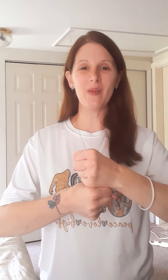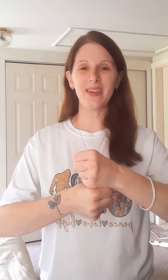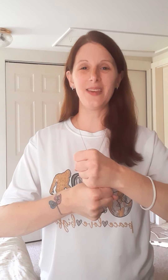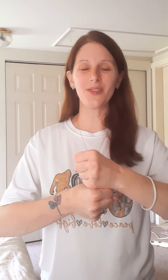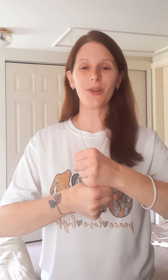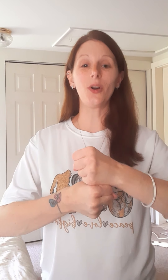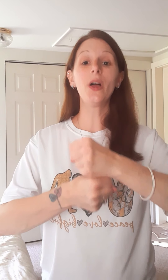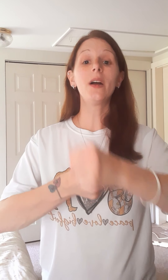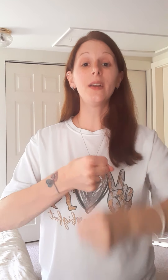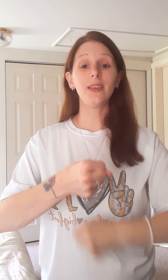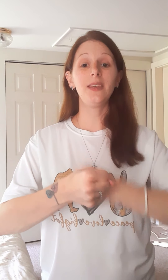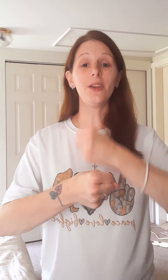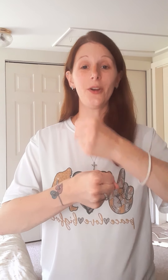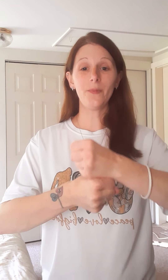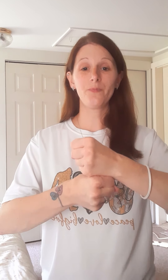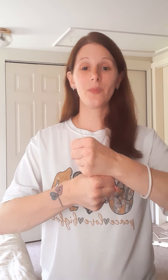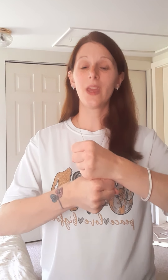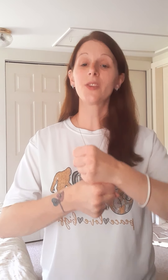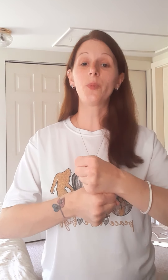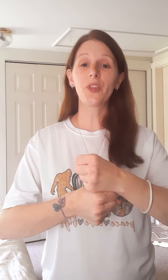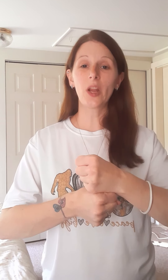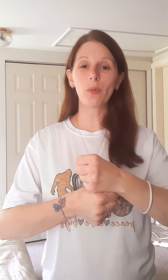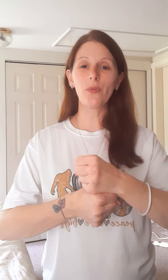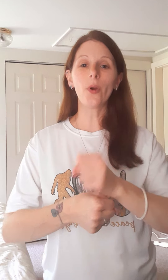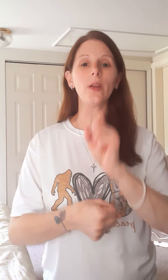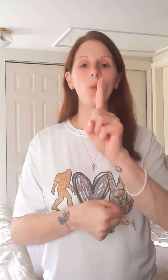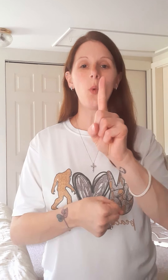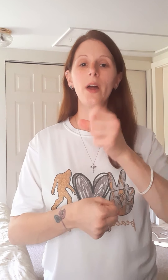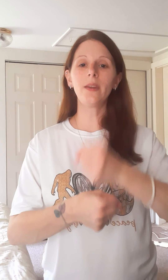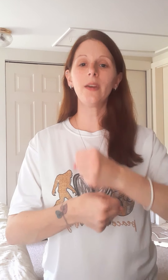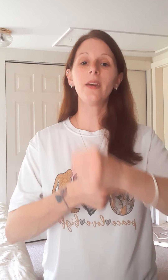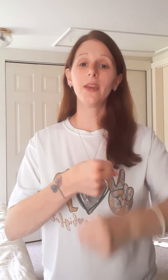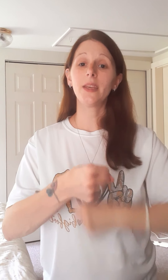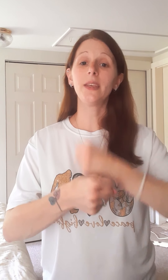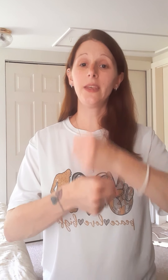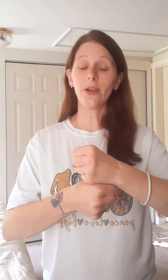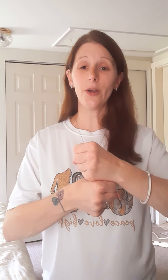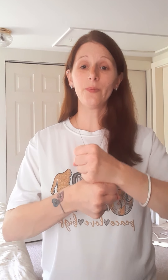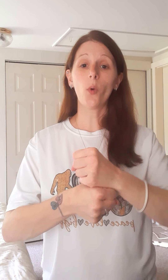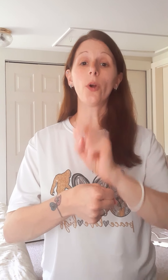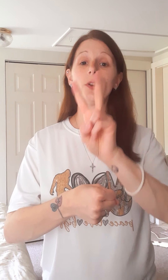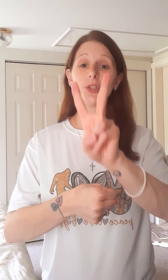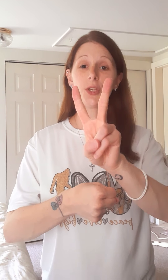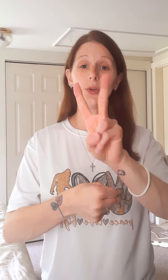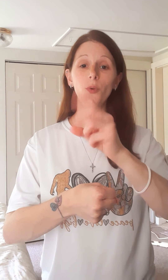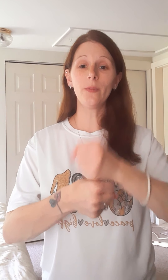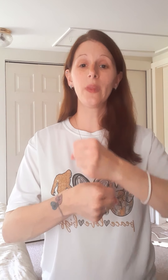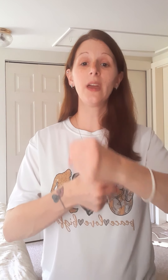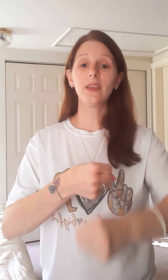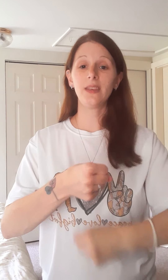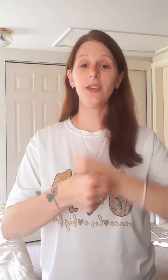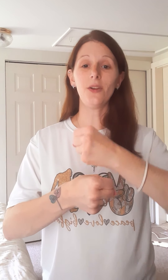making a circle. Year. So put the number before it. 1 year, or 2